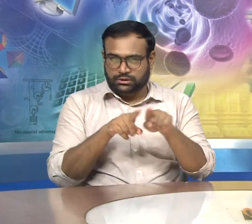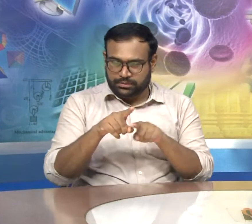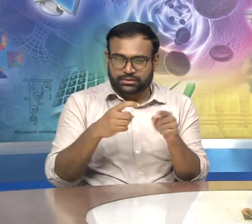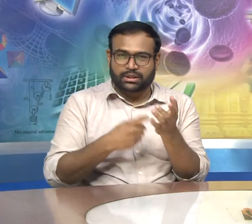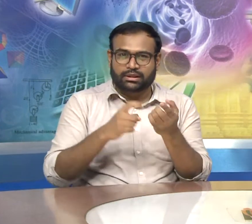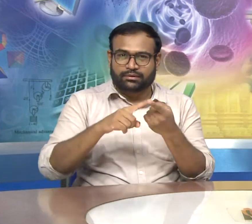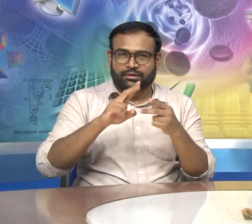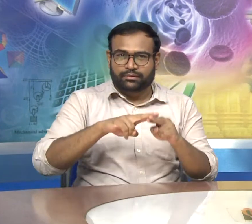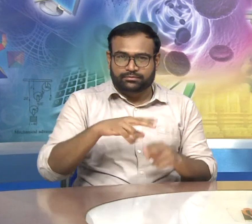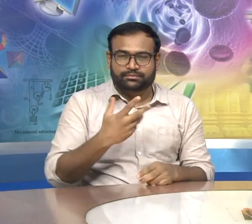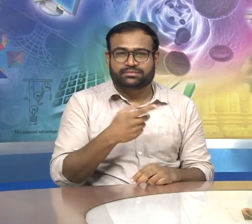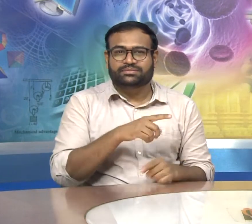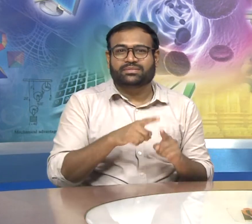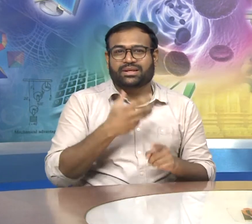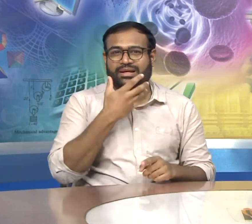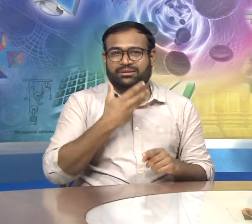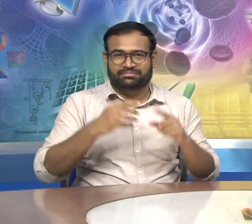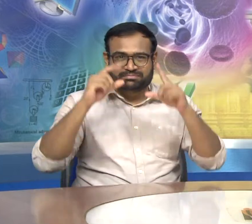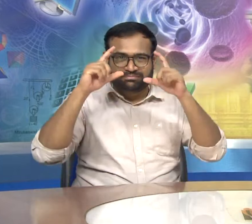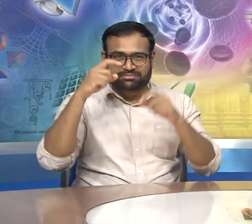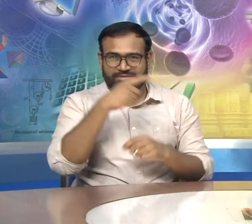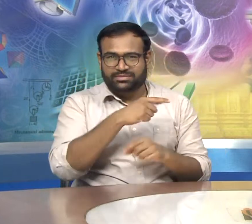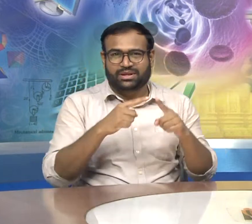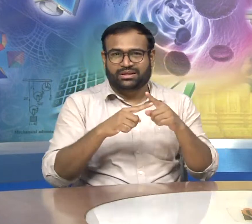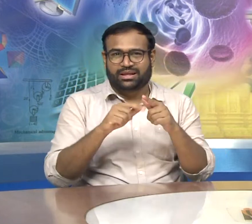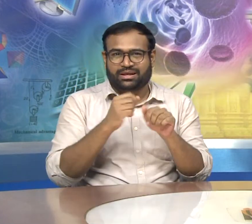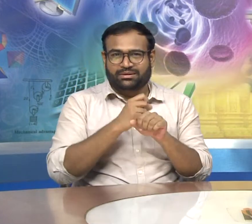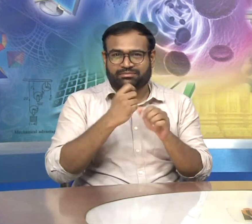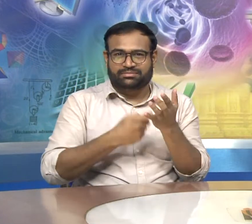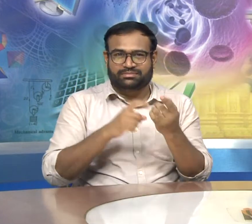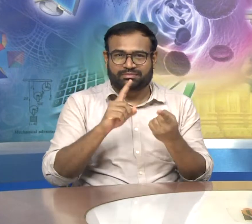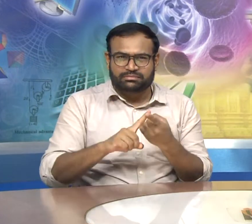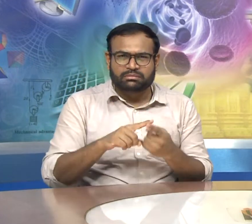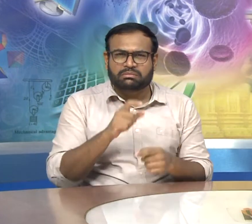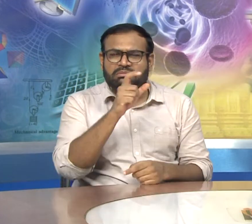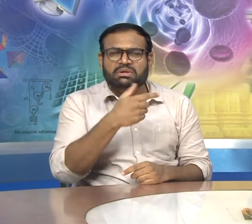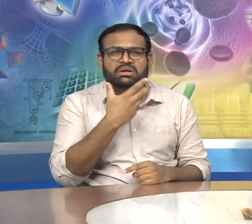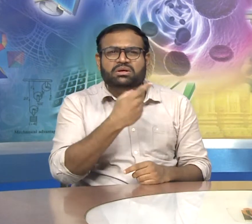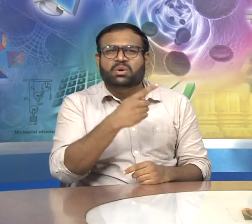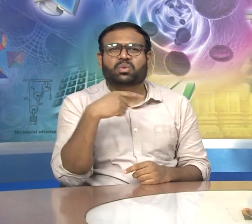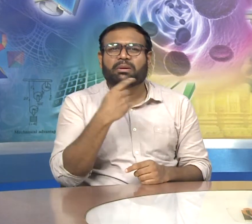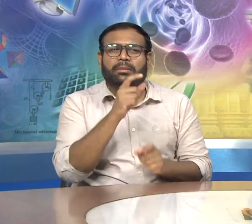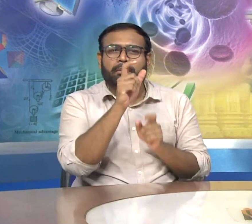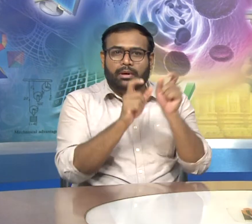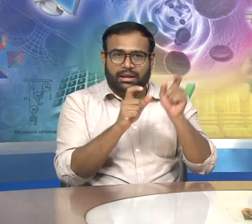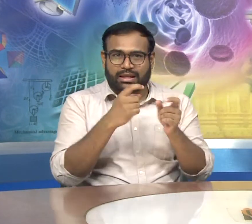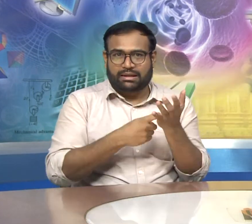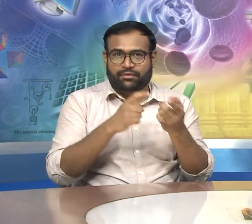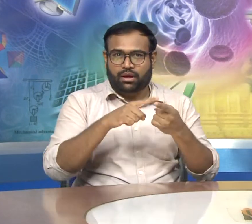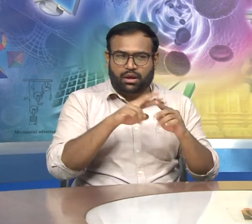In other example, you can see like journal facts, astronomical data,